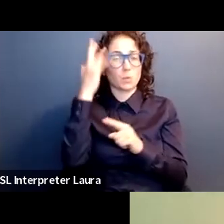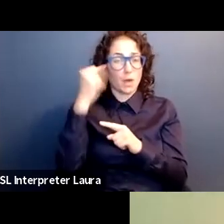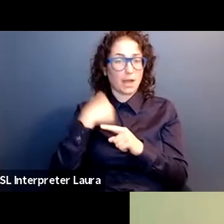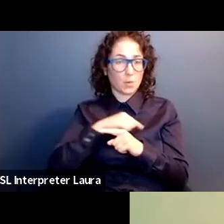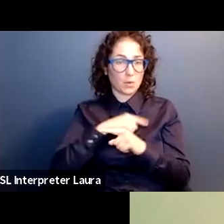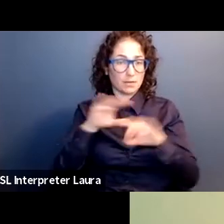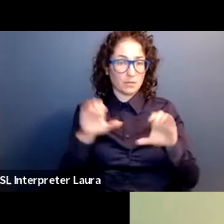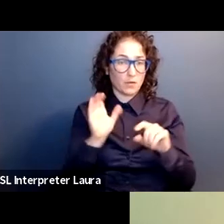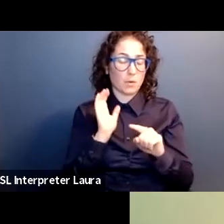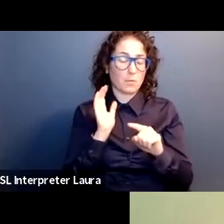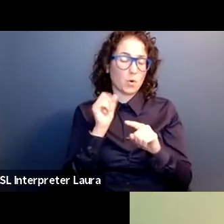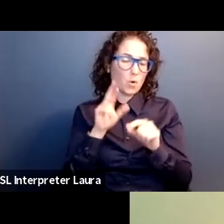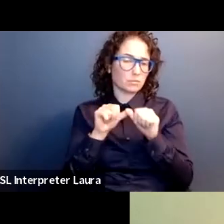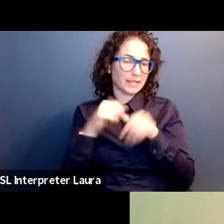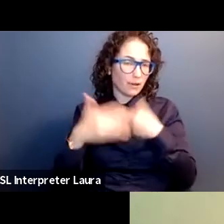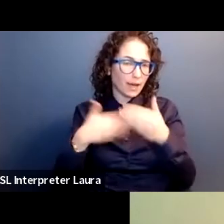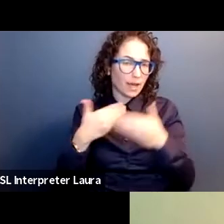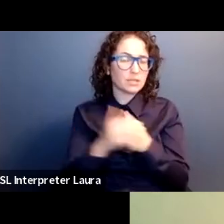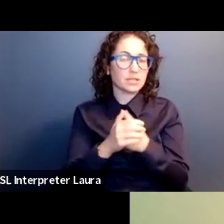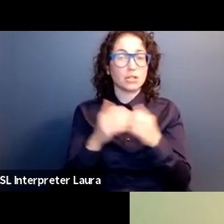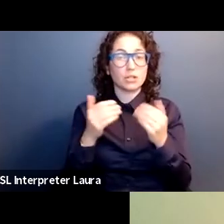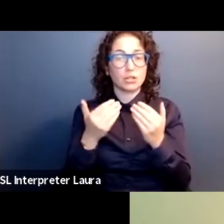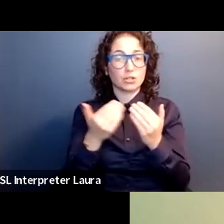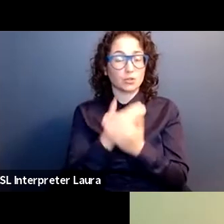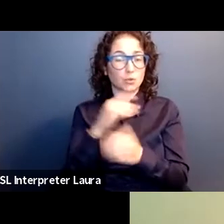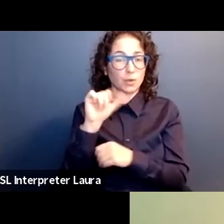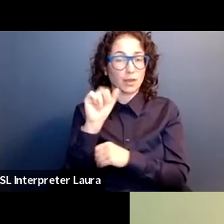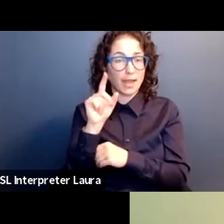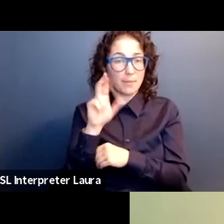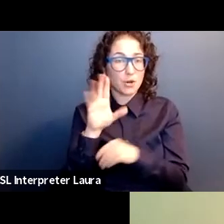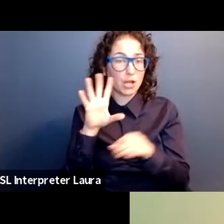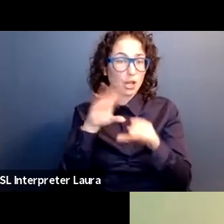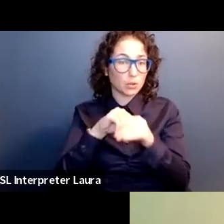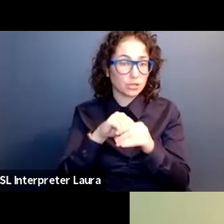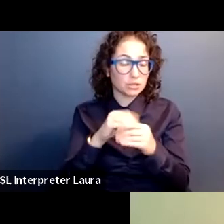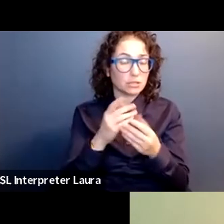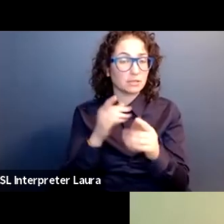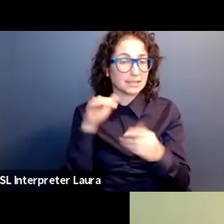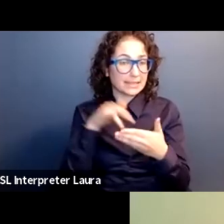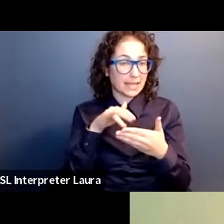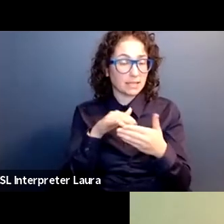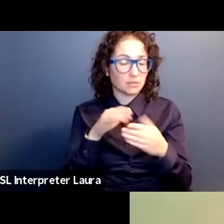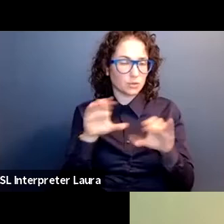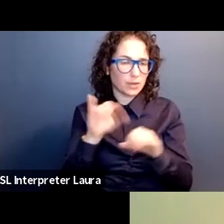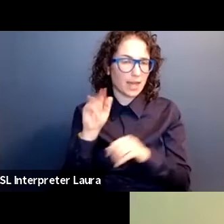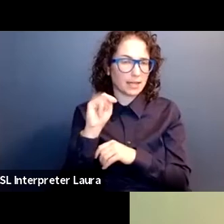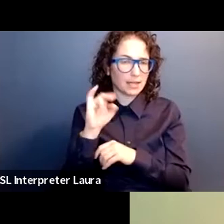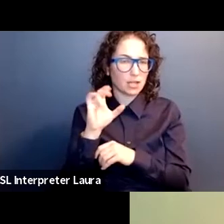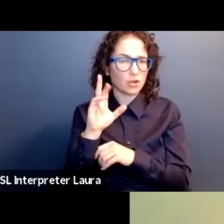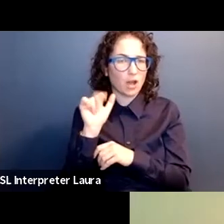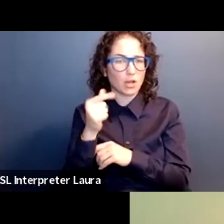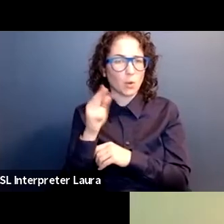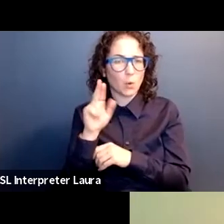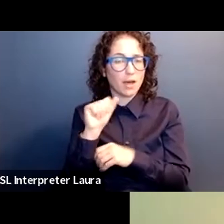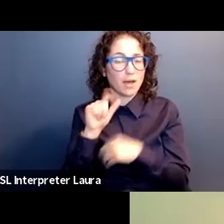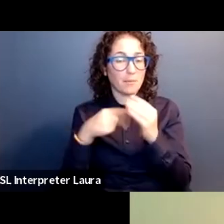perform or carry out a new labor inclusion a study in Nicaragua about